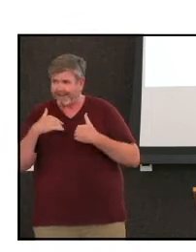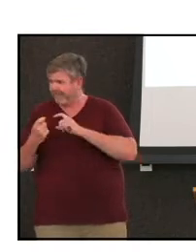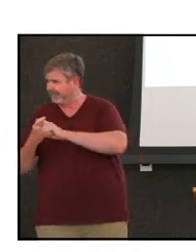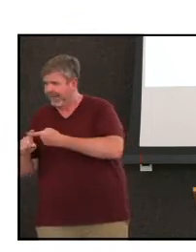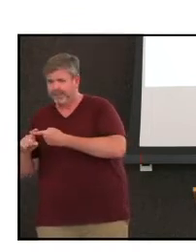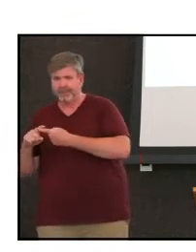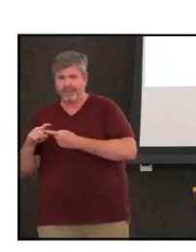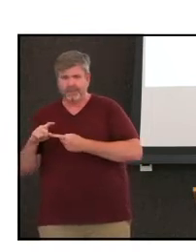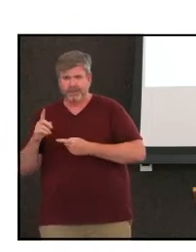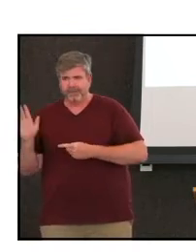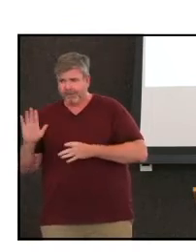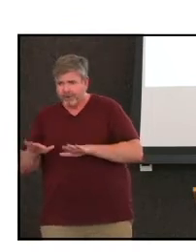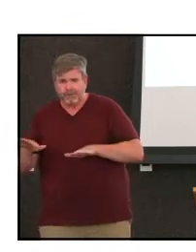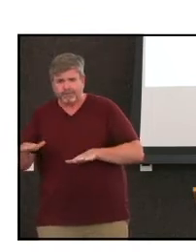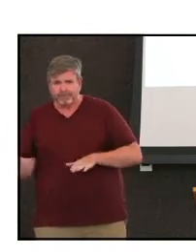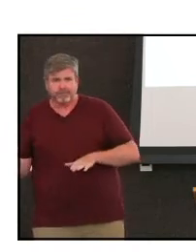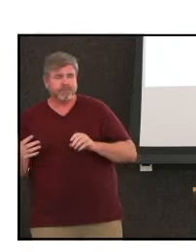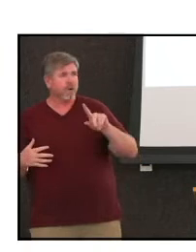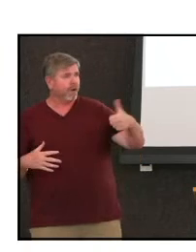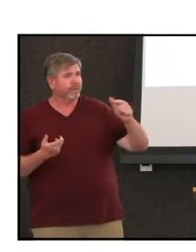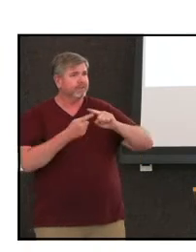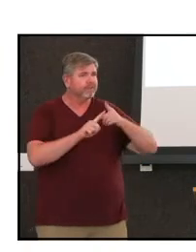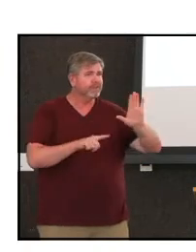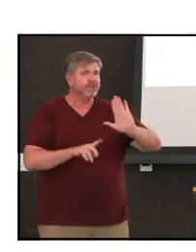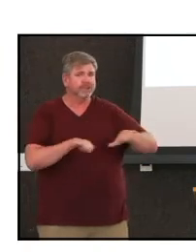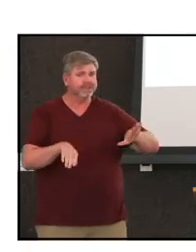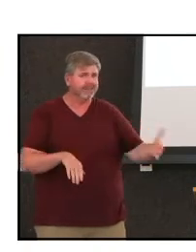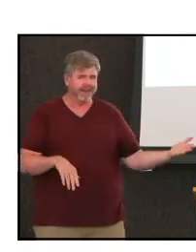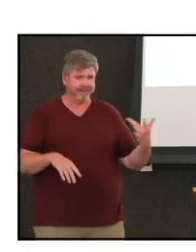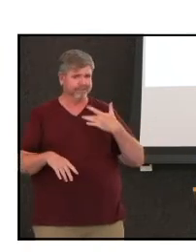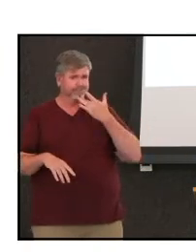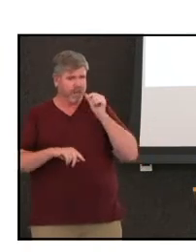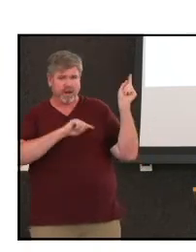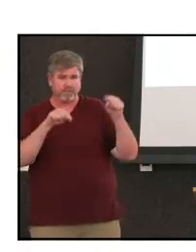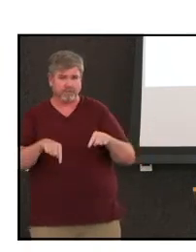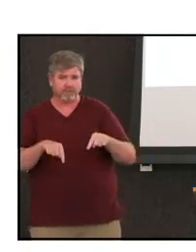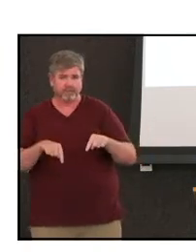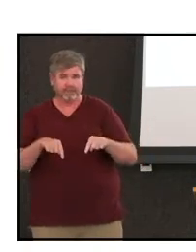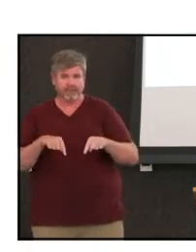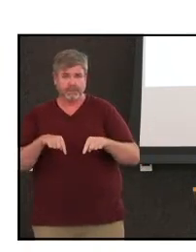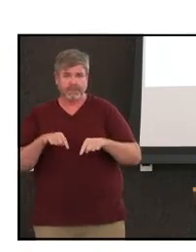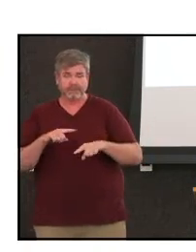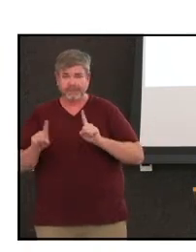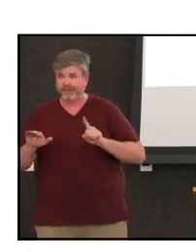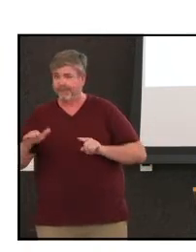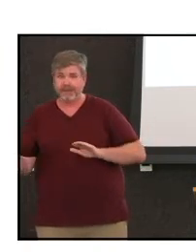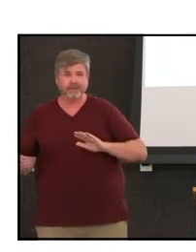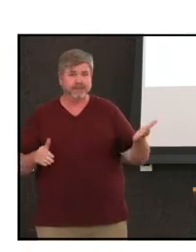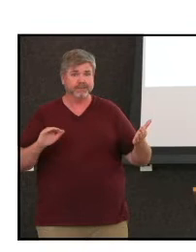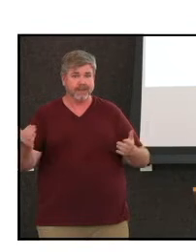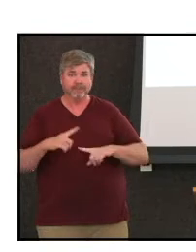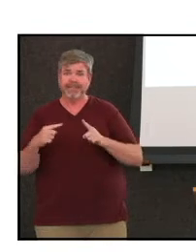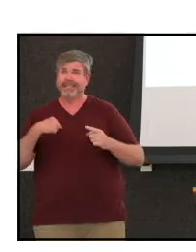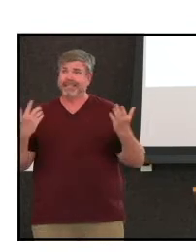from fentanyl poisonings in our county. But we are here, and we understand what is happening, and we are doing